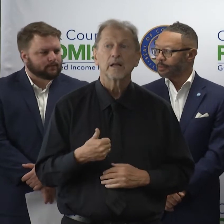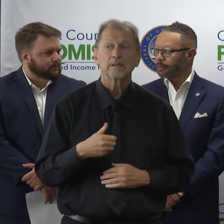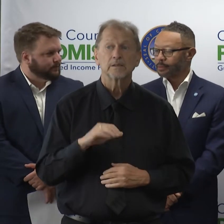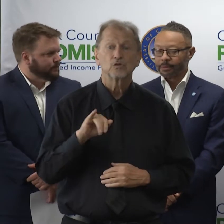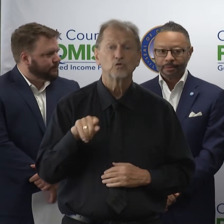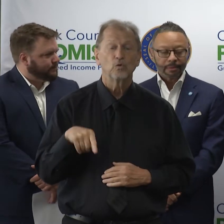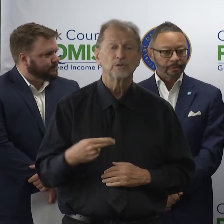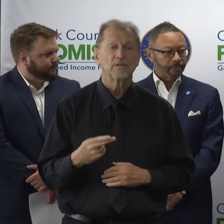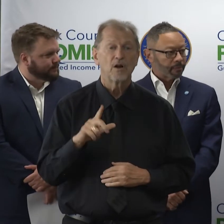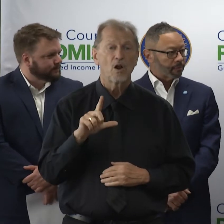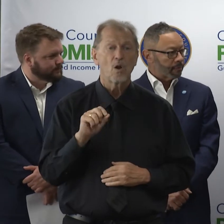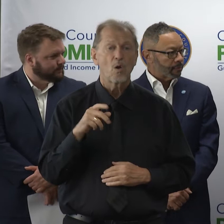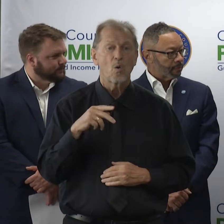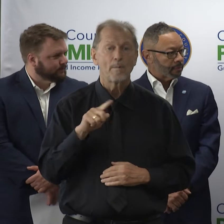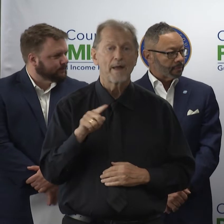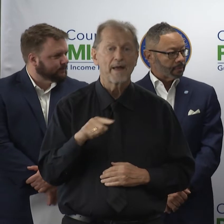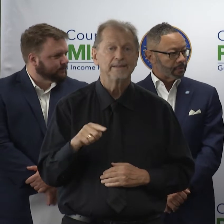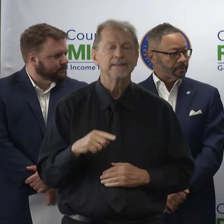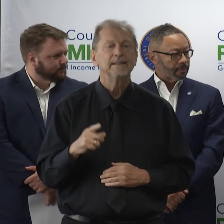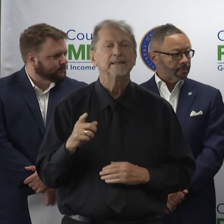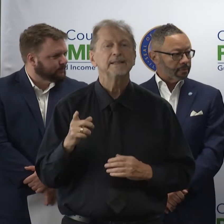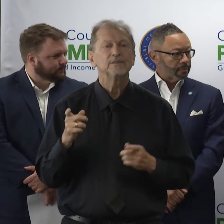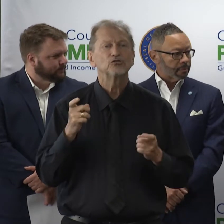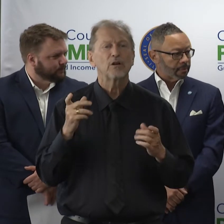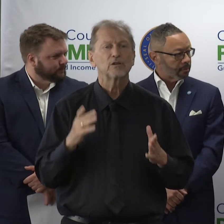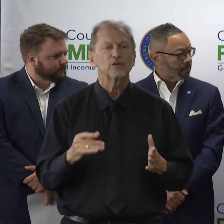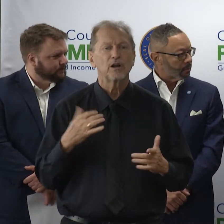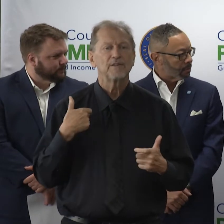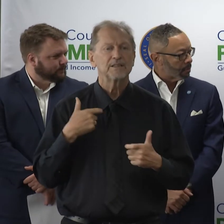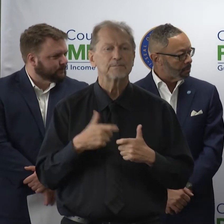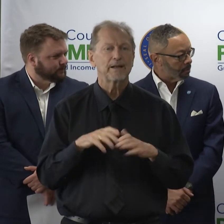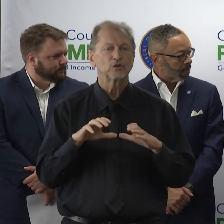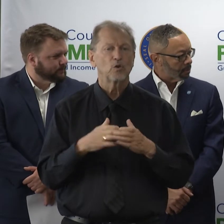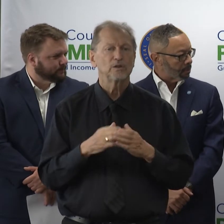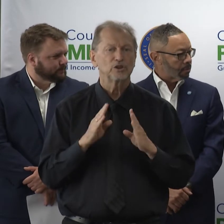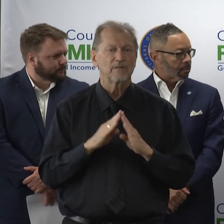is Executive Director of the Spanish Coalition for Housing.